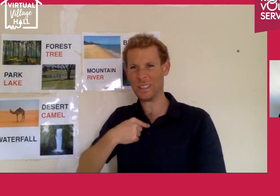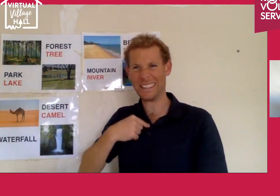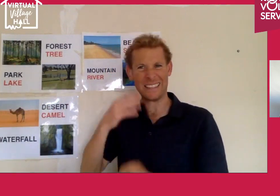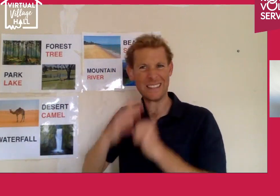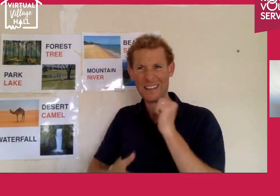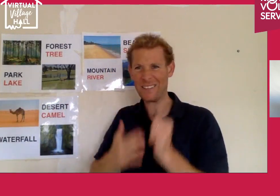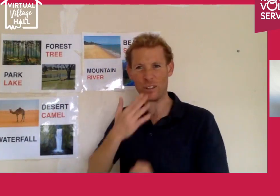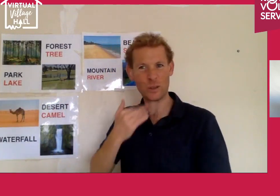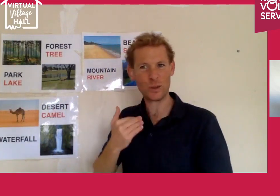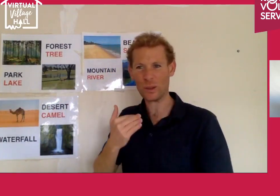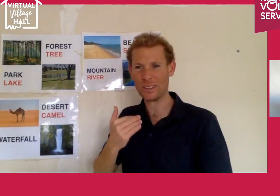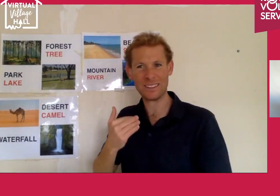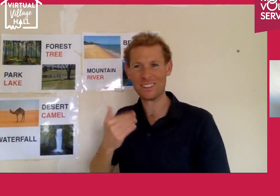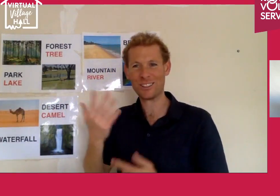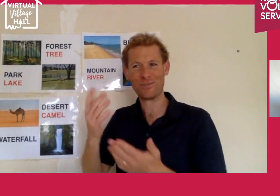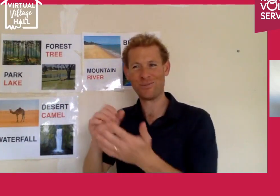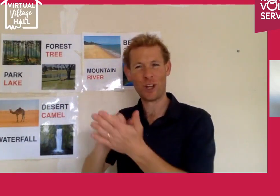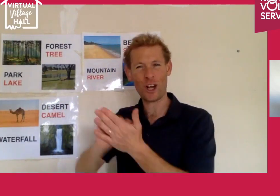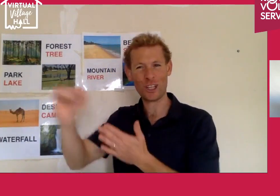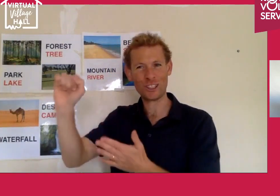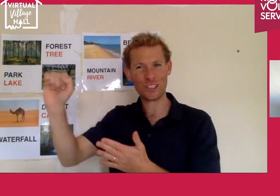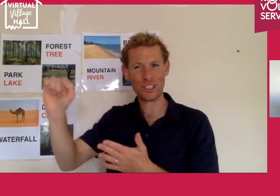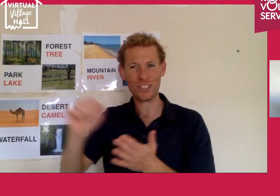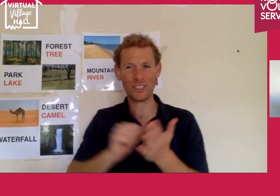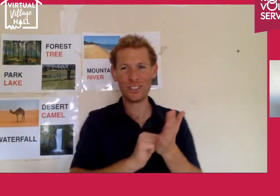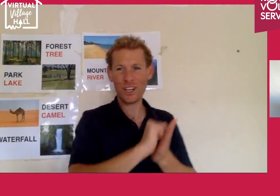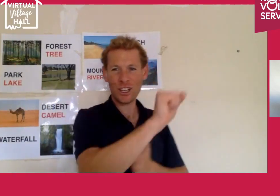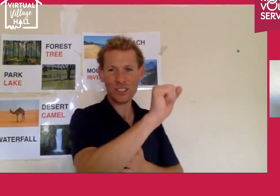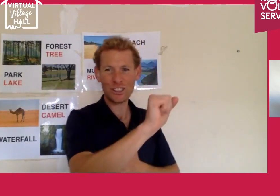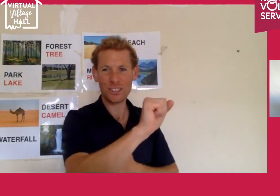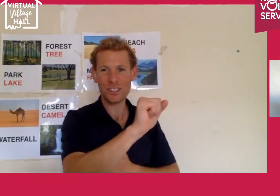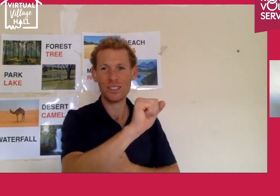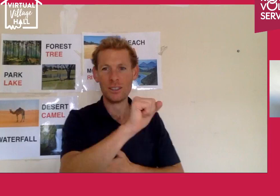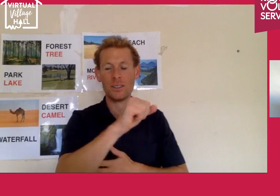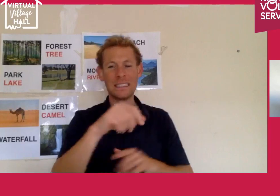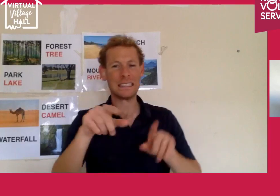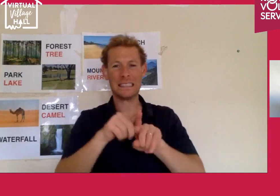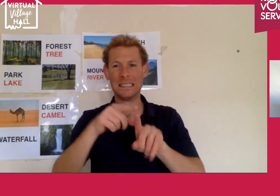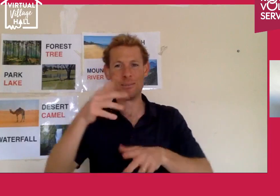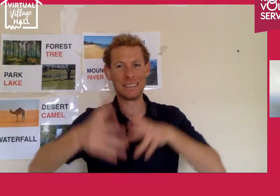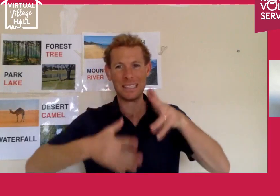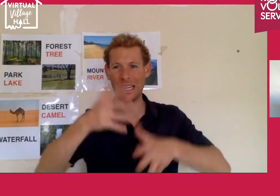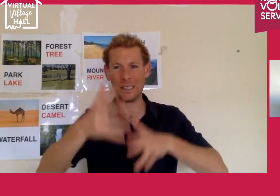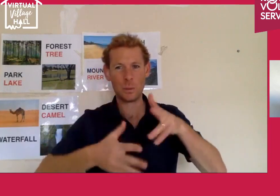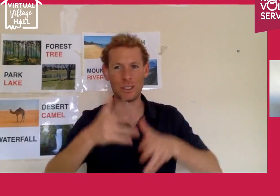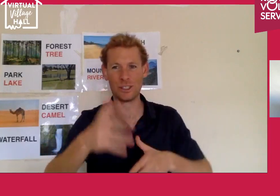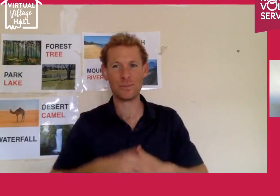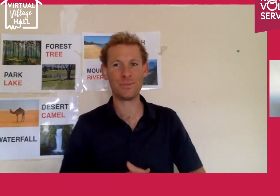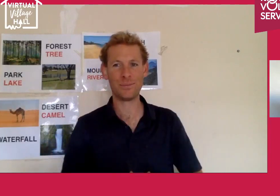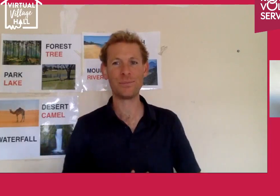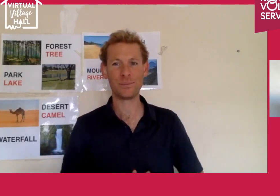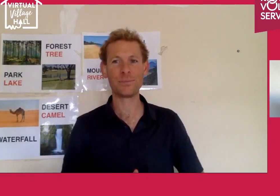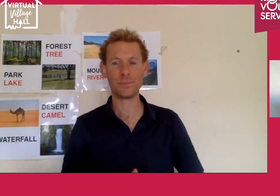undertaken. And it's kind of like, sometimes we'll come across words from people in Scotland and you think, I don't know what that word